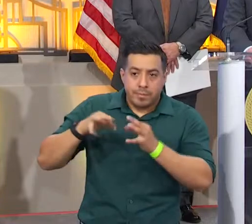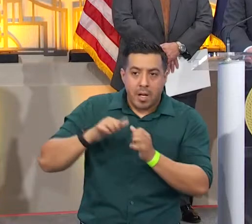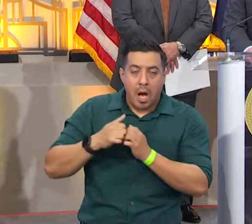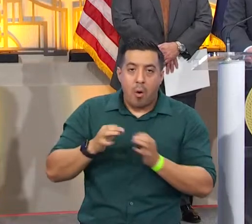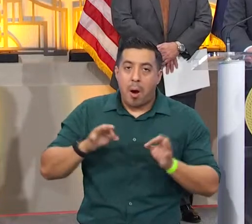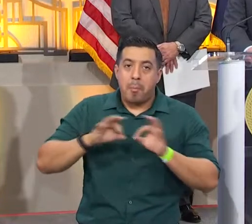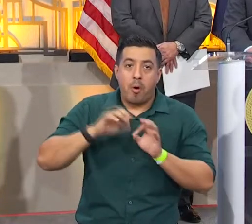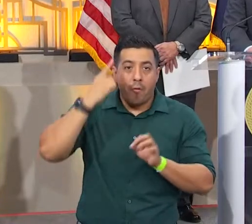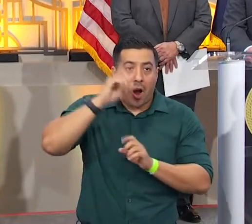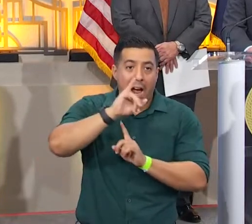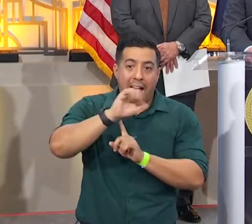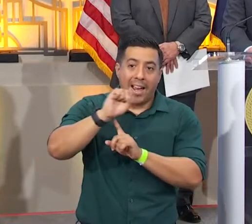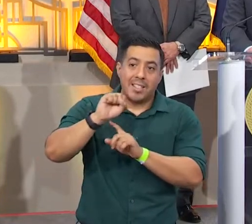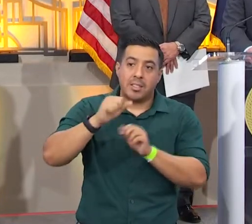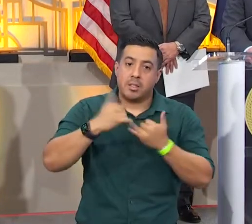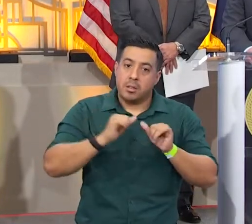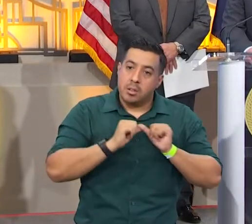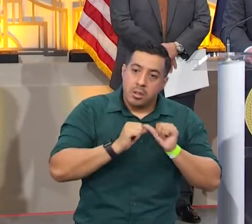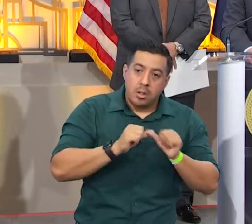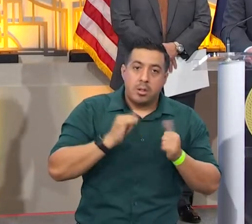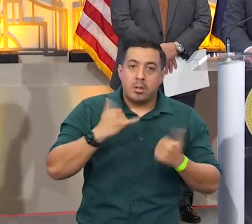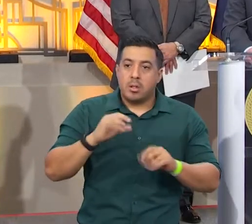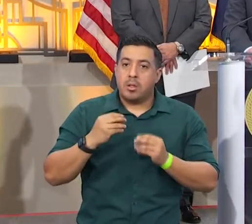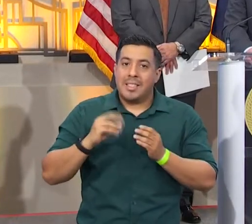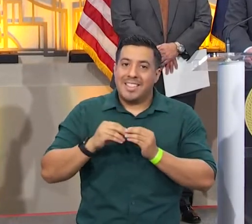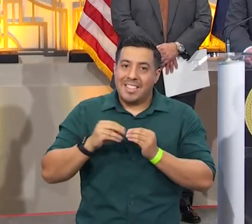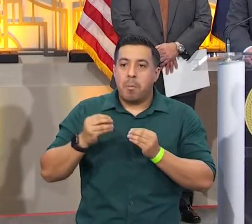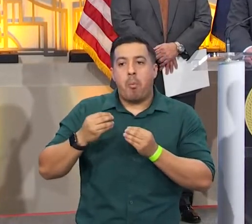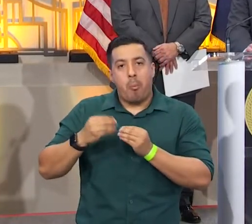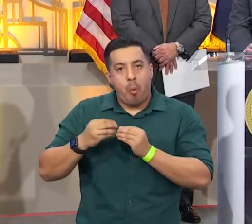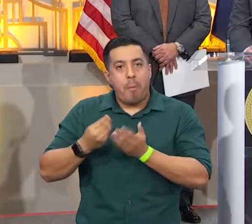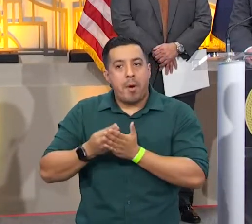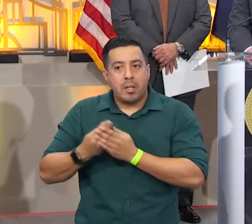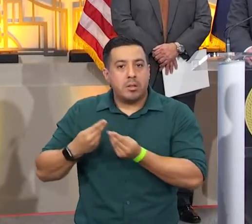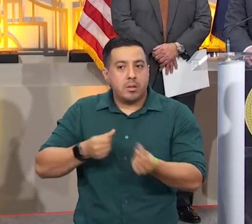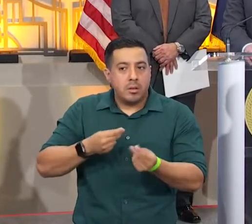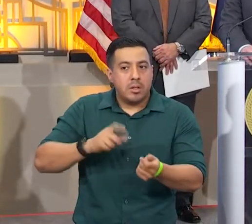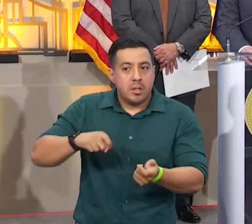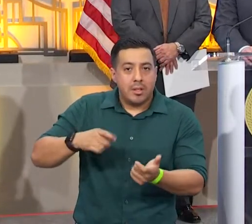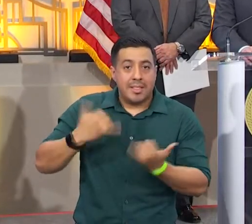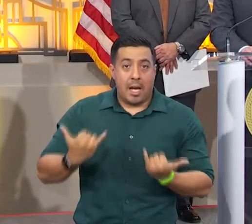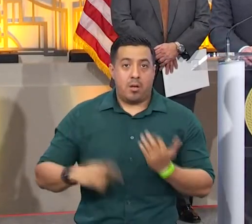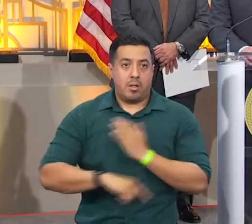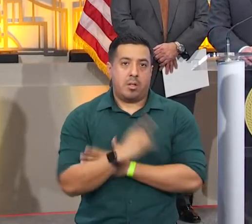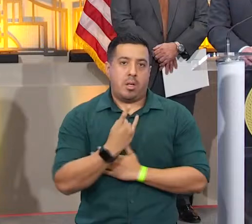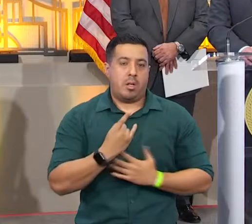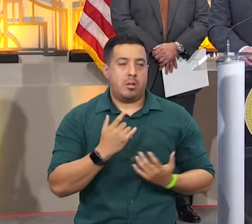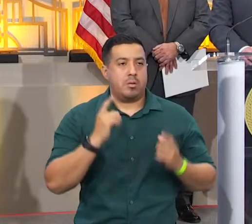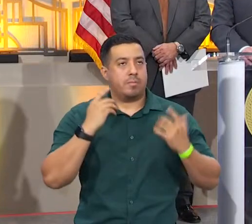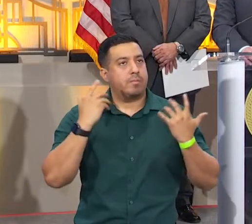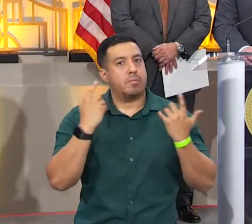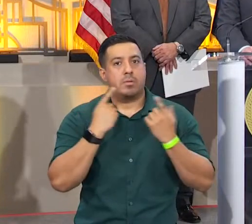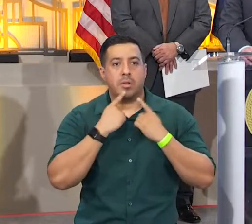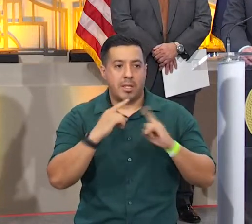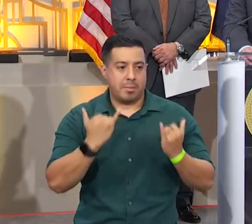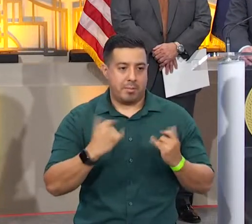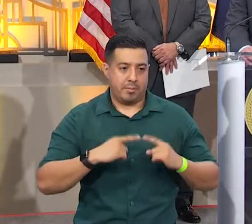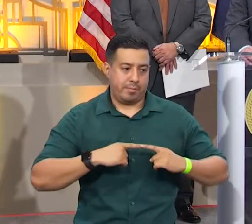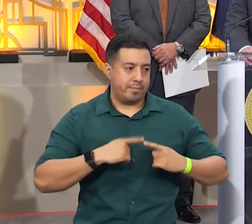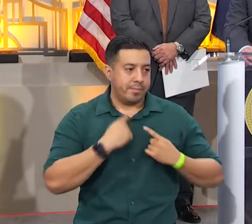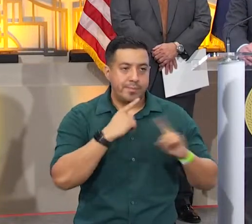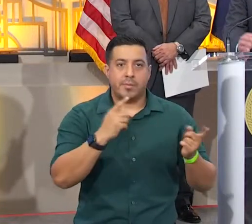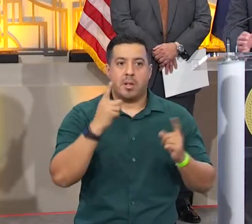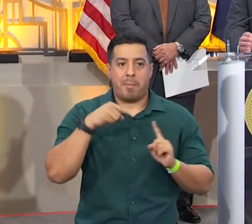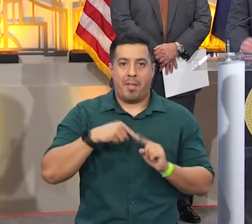maintaining the ISS and making sure that they continue to stay funded through 2024. And here we are today with this wonderful announcement about Axiom